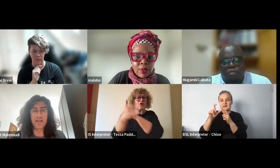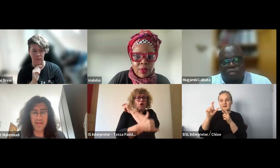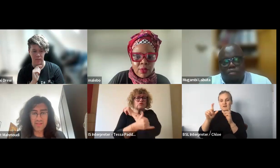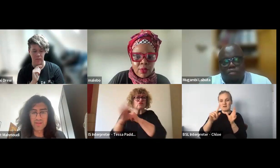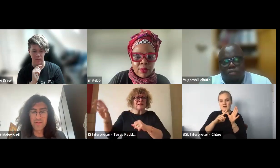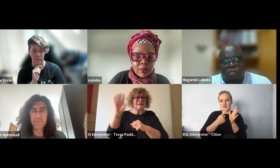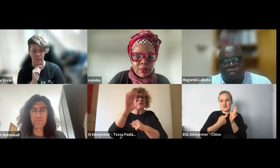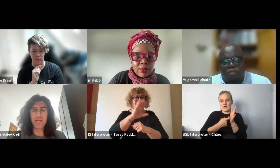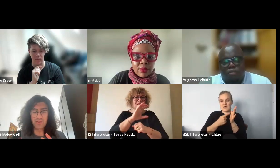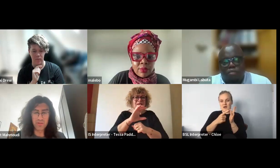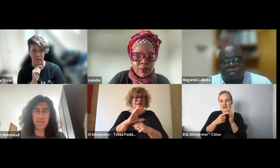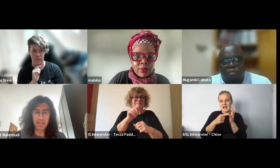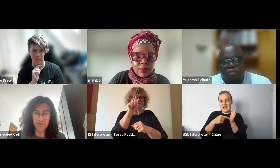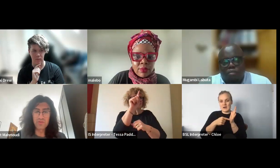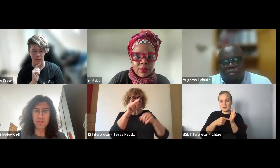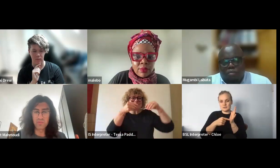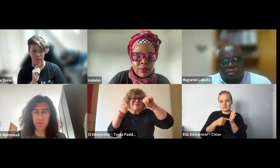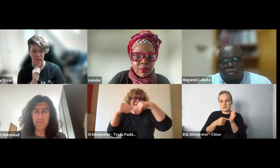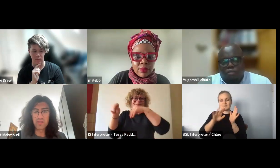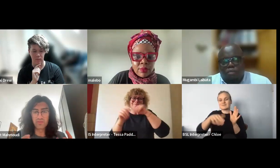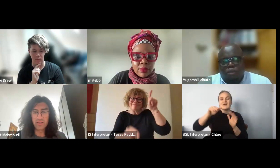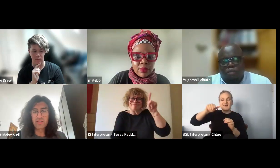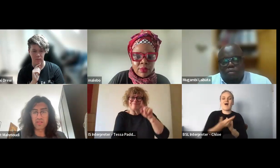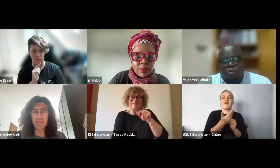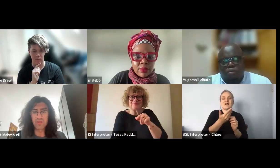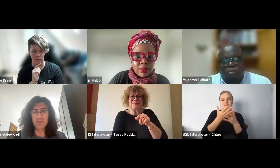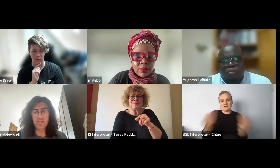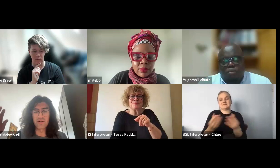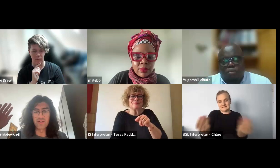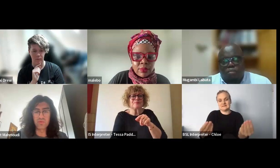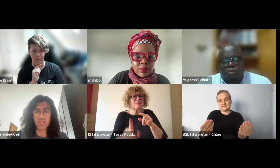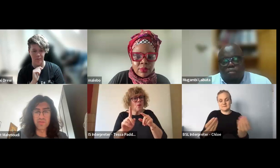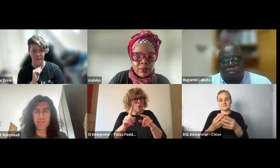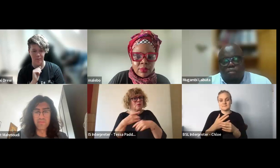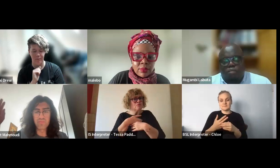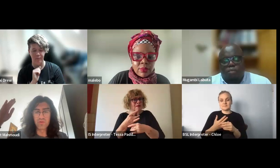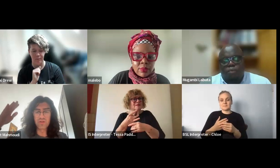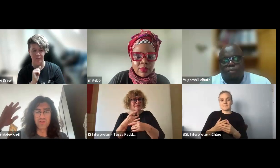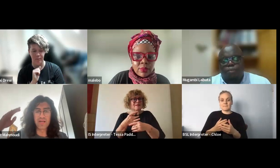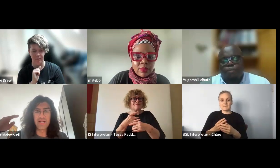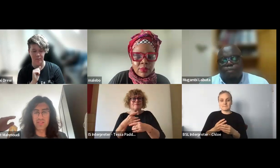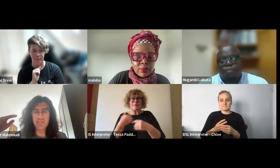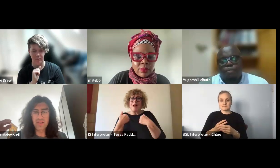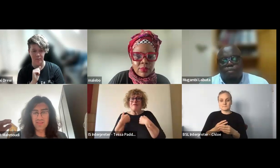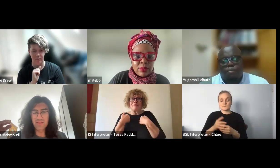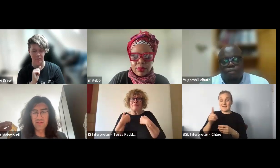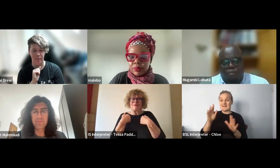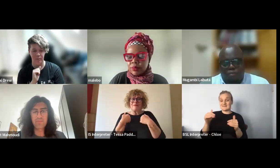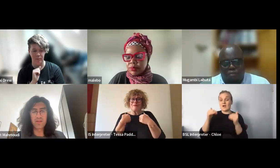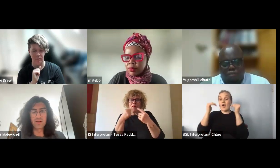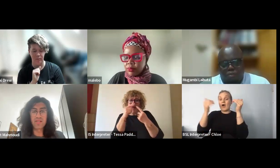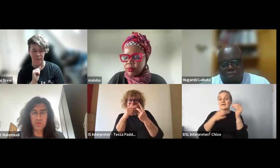EU AI Act that currently allows for the deployment of even the technologies that are on the prohibited or on the high risk